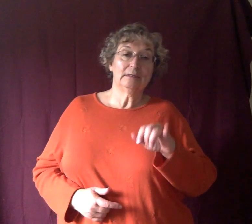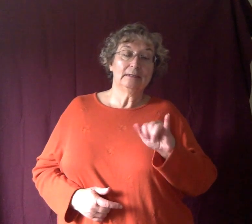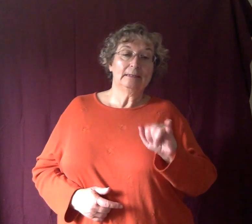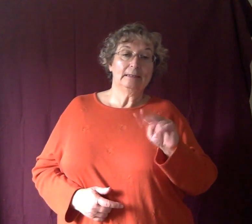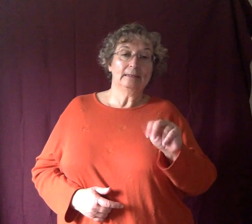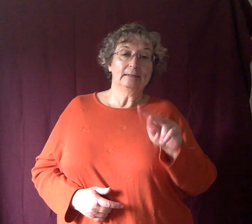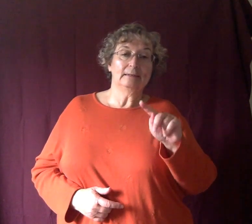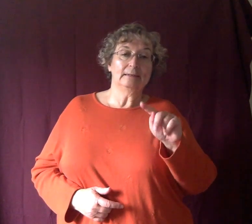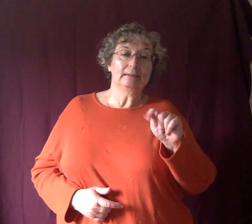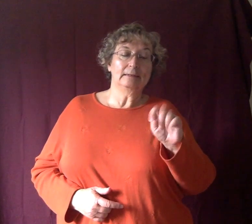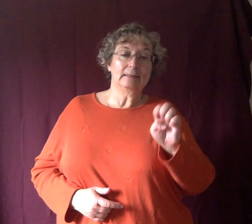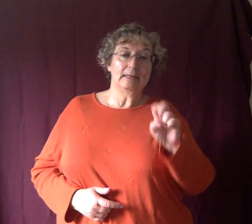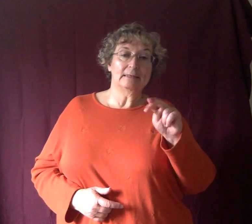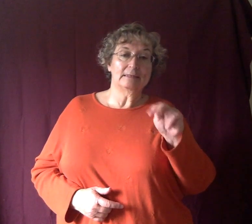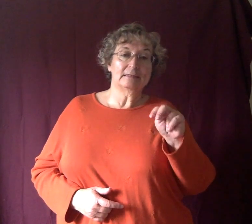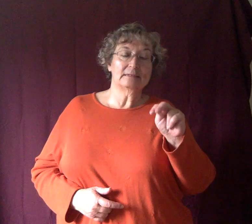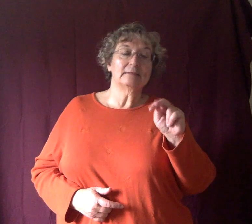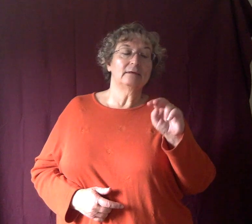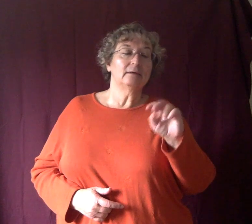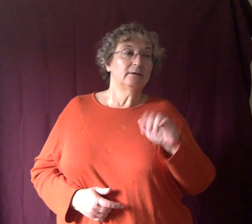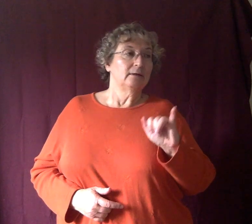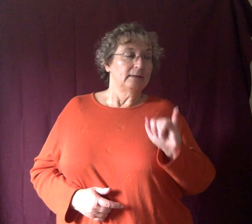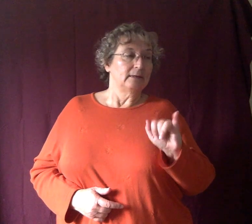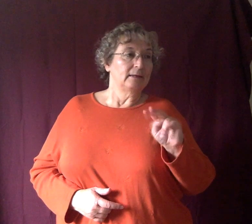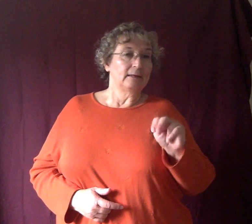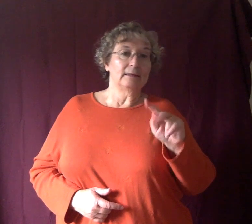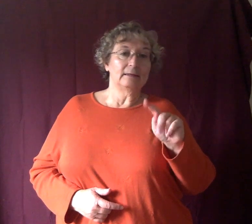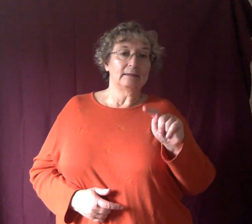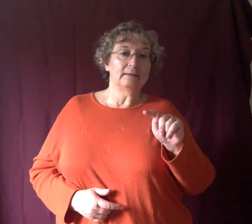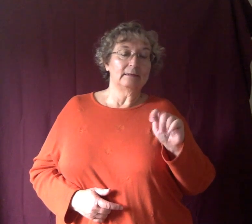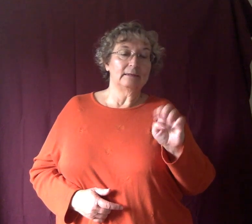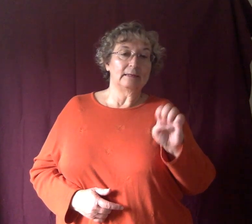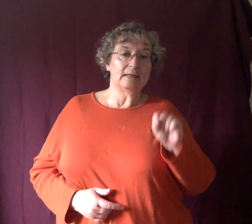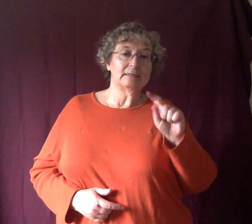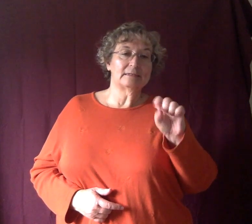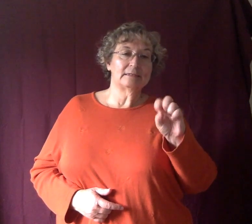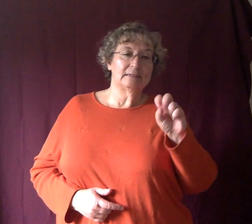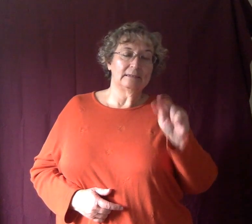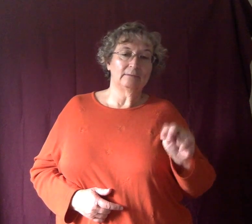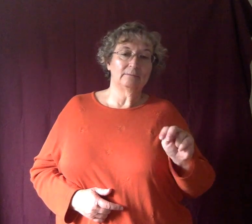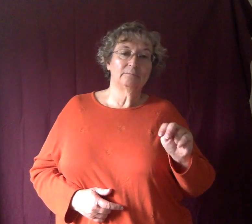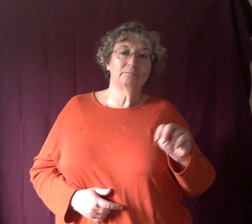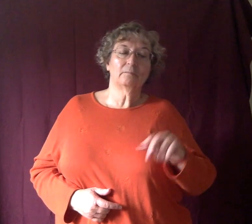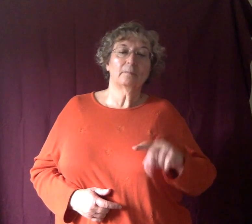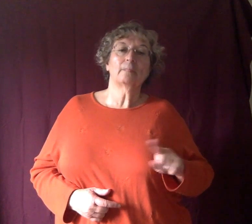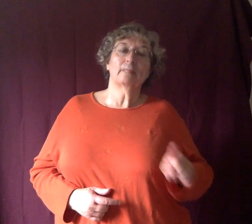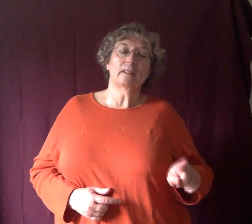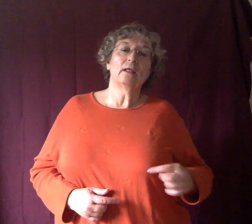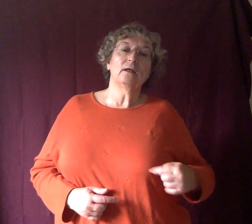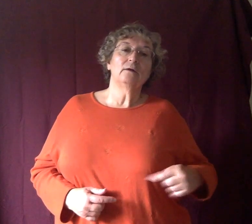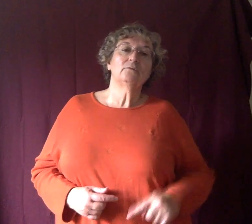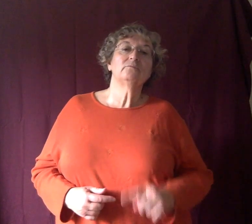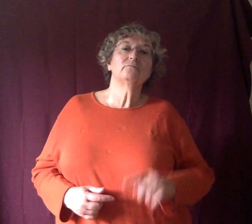in allowing you to get water from the foods and beverages that you eat. Additionally, In your large intestines, we're going to find large collections